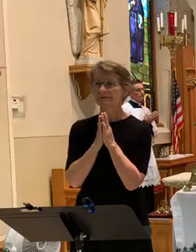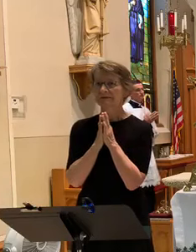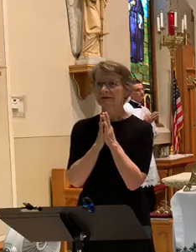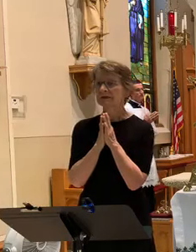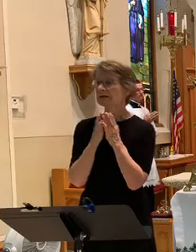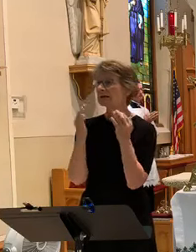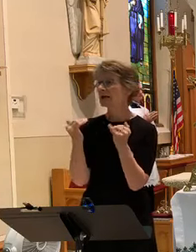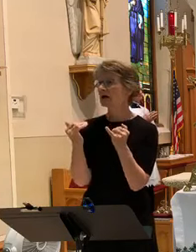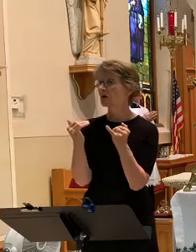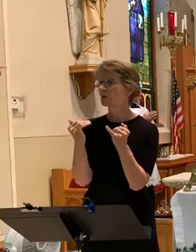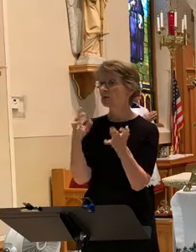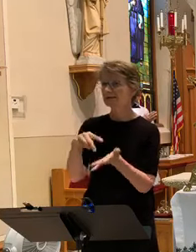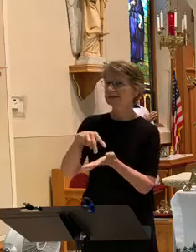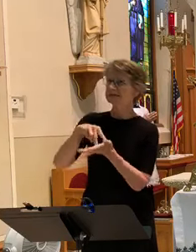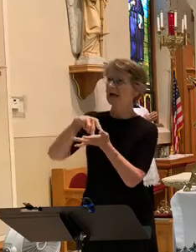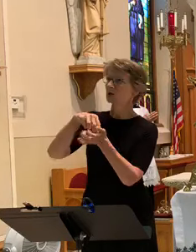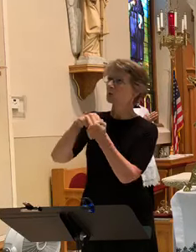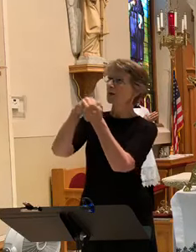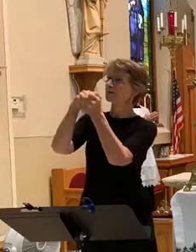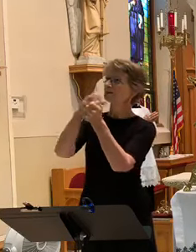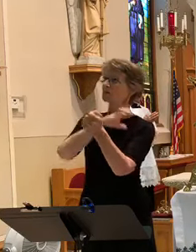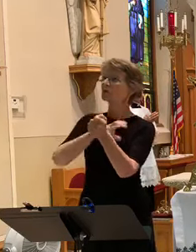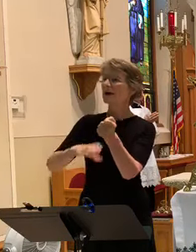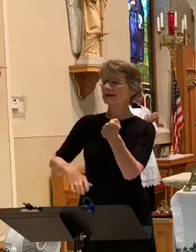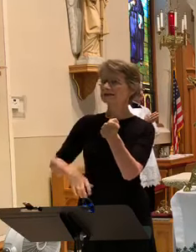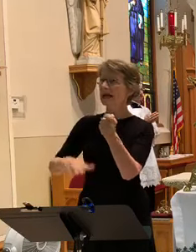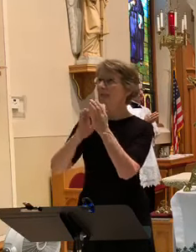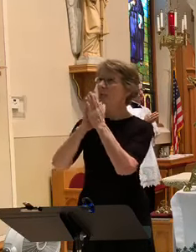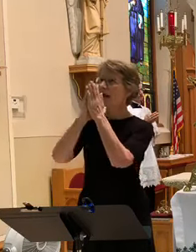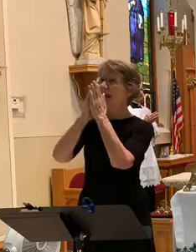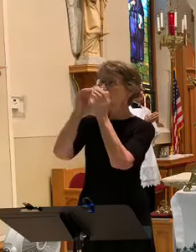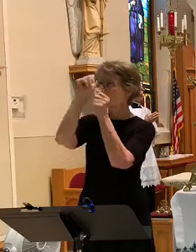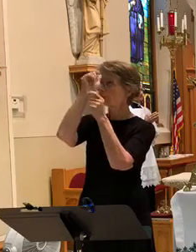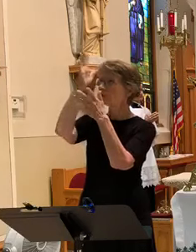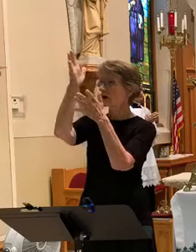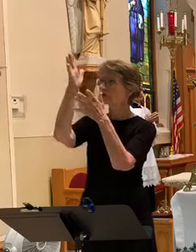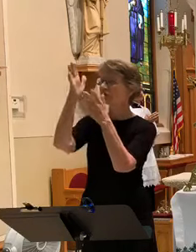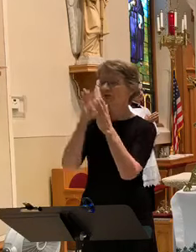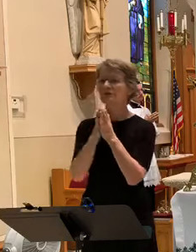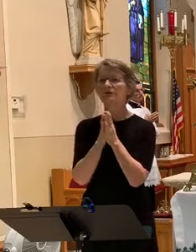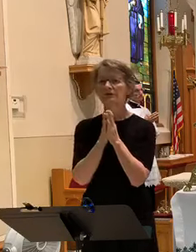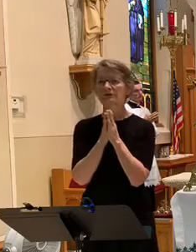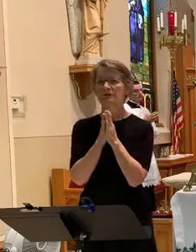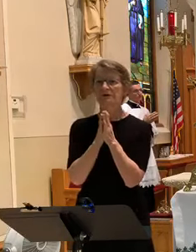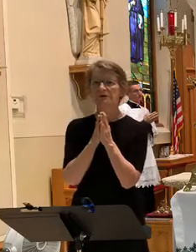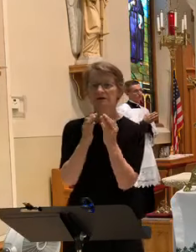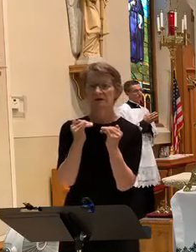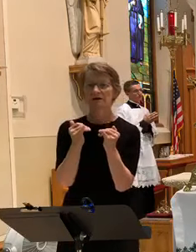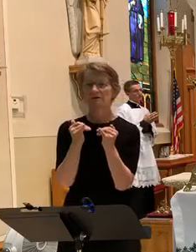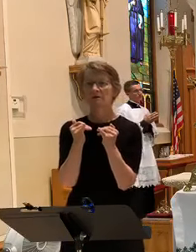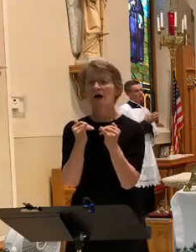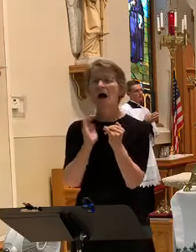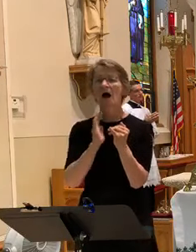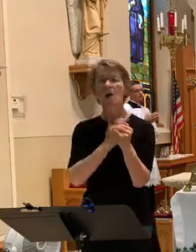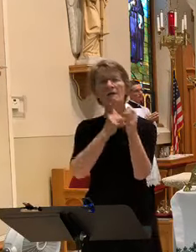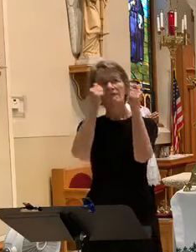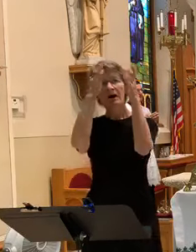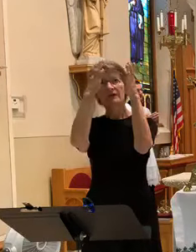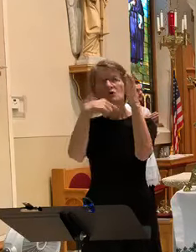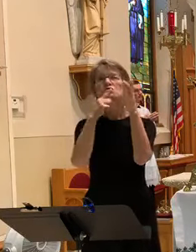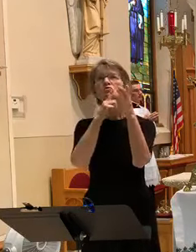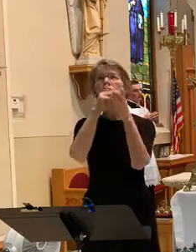Amen. We stand with Christ and pray to our Heavenly Father in the words that he has given to us, and so we dare to say,